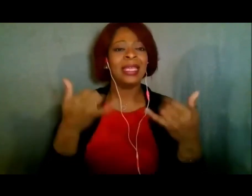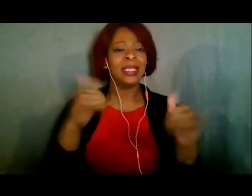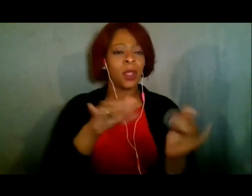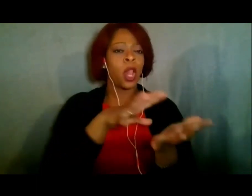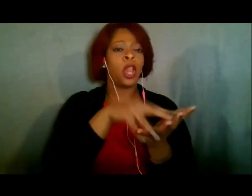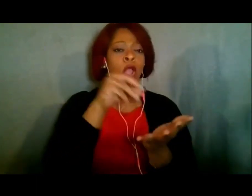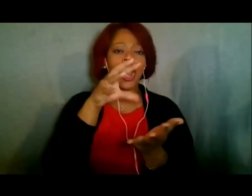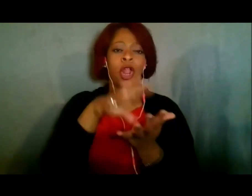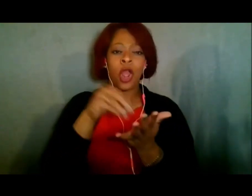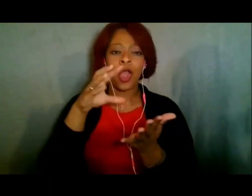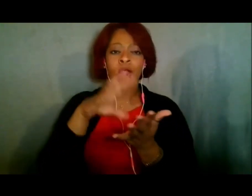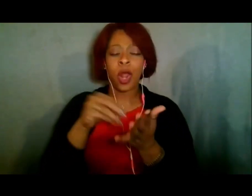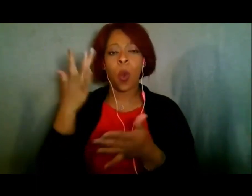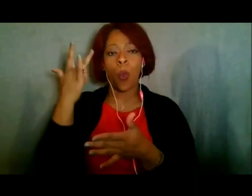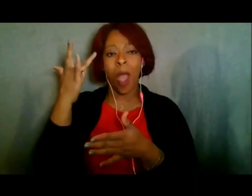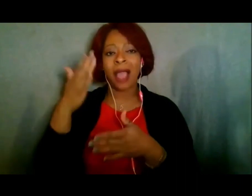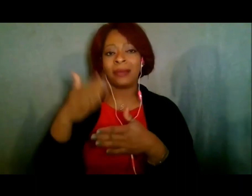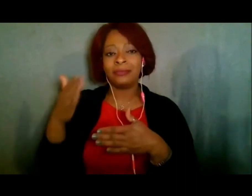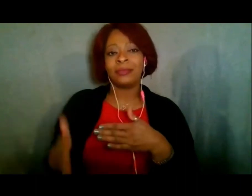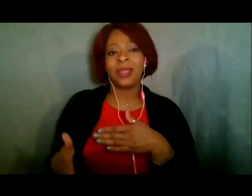learning.